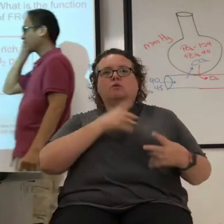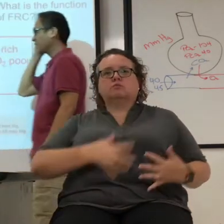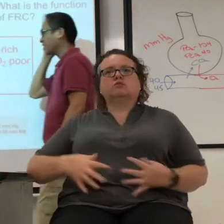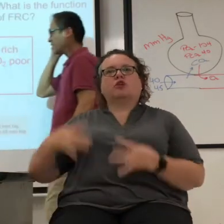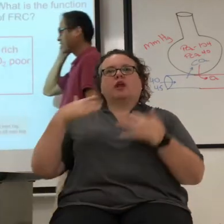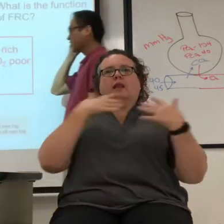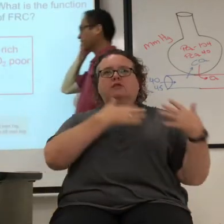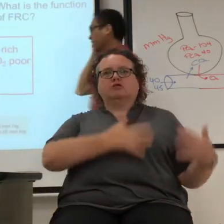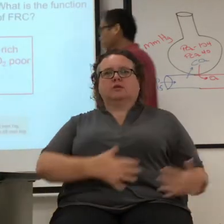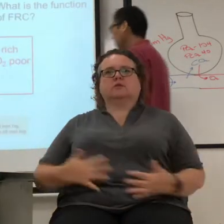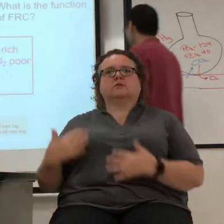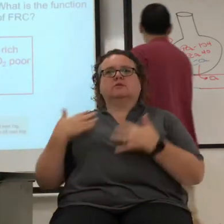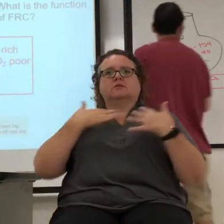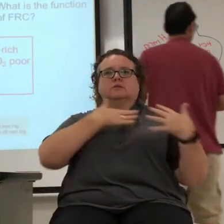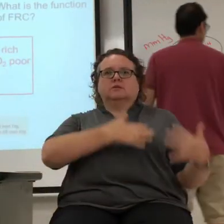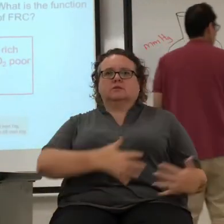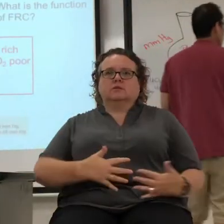circulation.